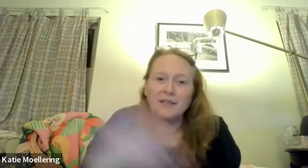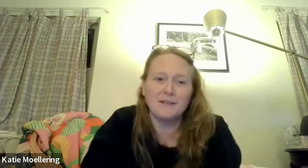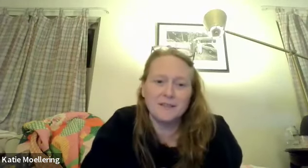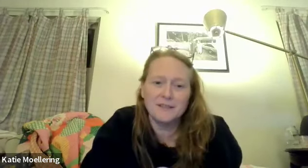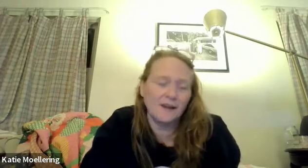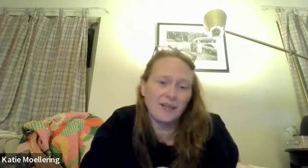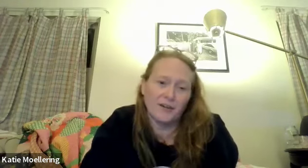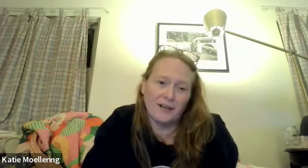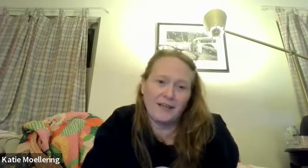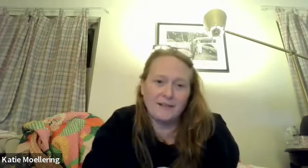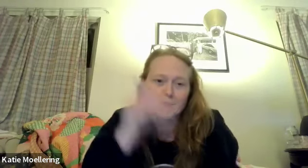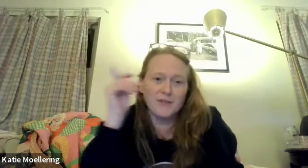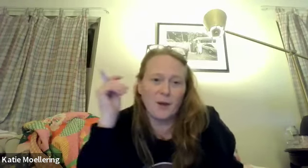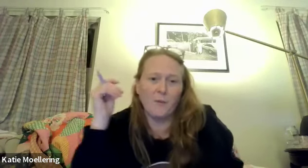person is not here tonight either. So,